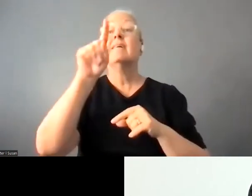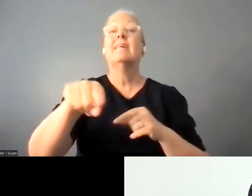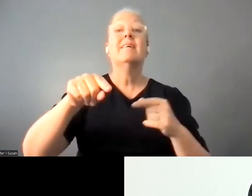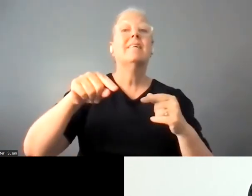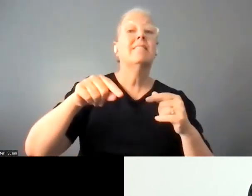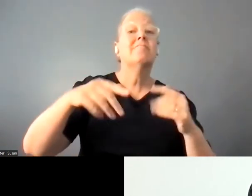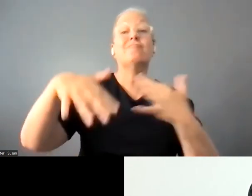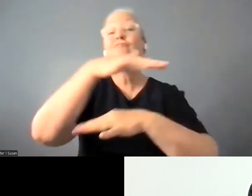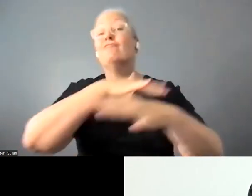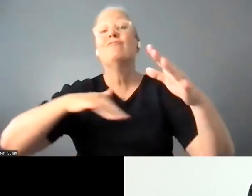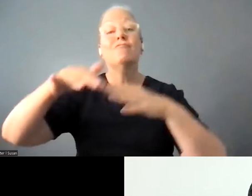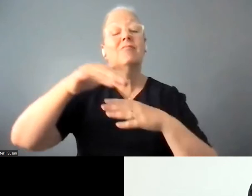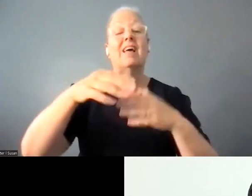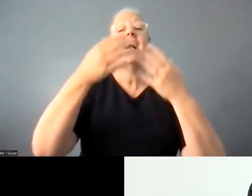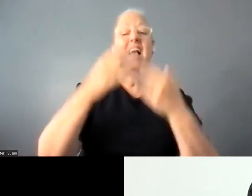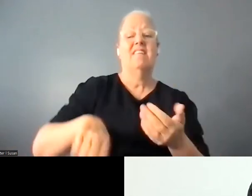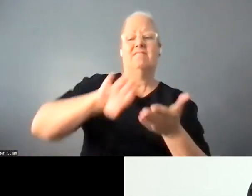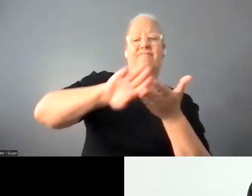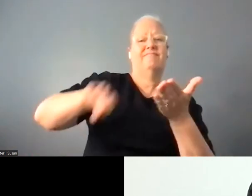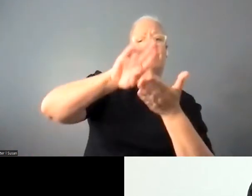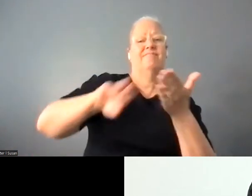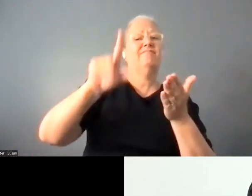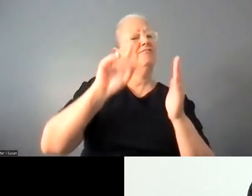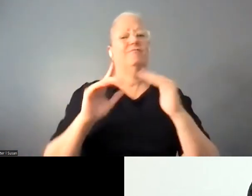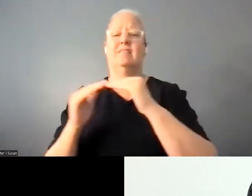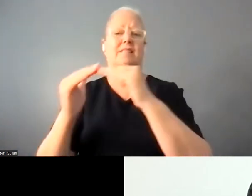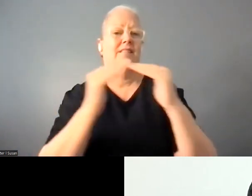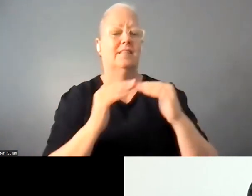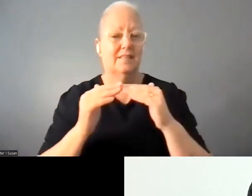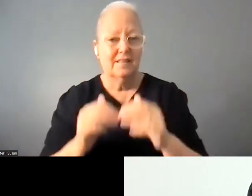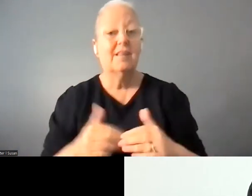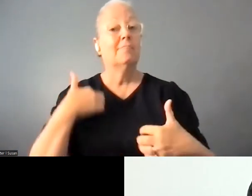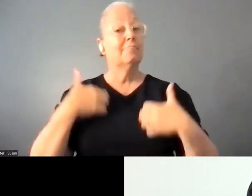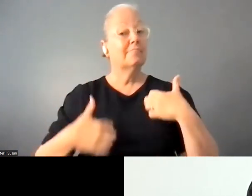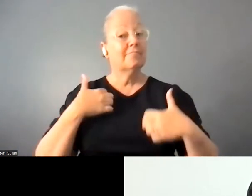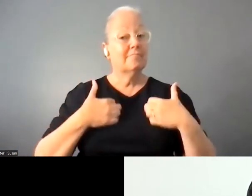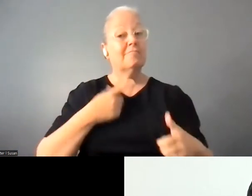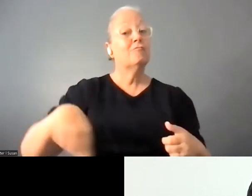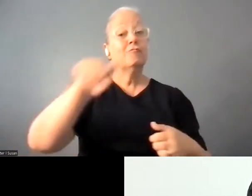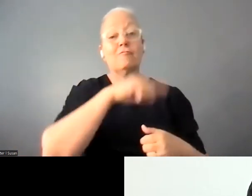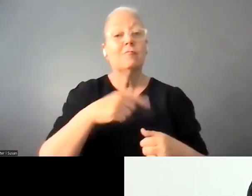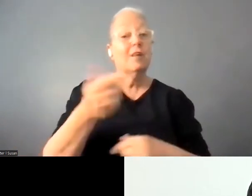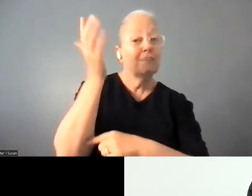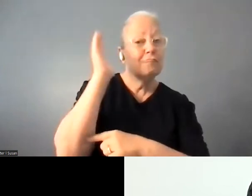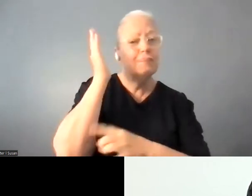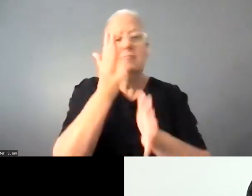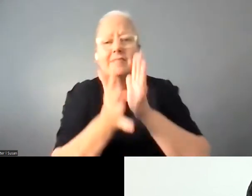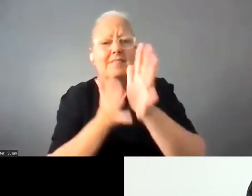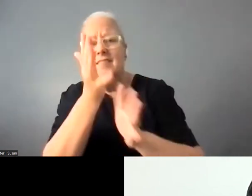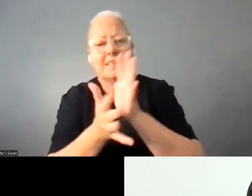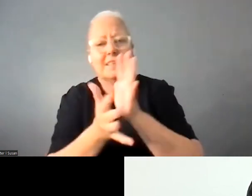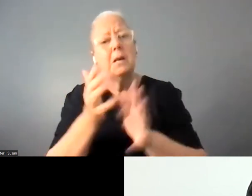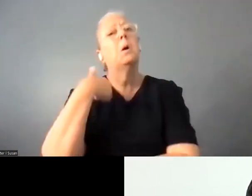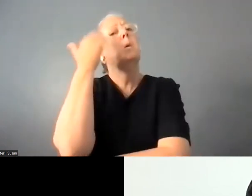We look forward to collaborating with the organizations working on this subject and bringing the agenda forward for the inclusion of persons with